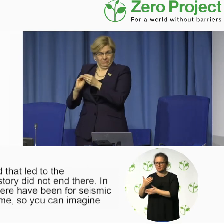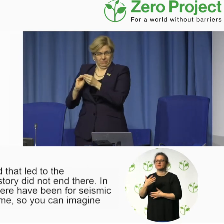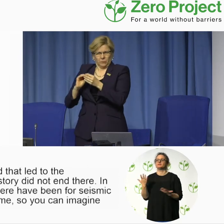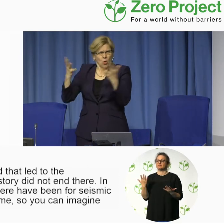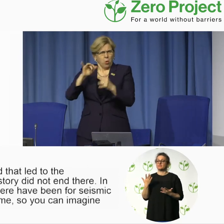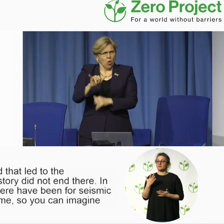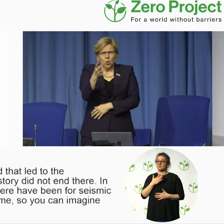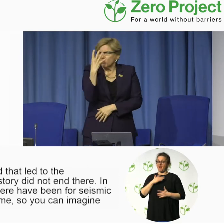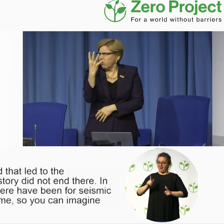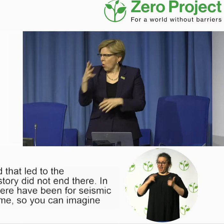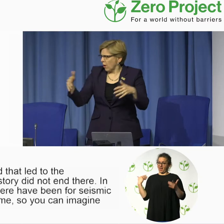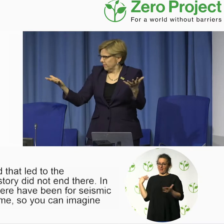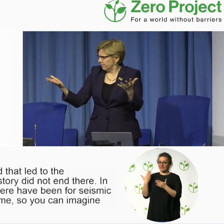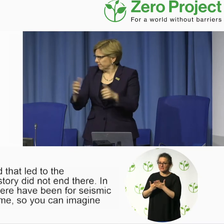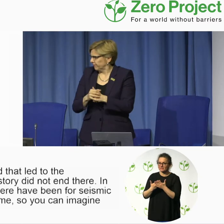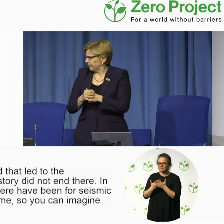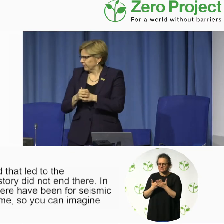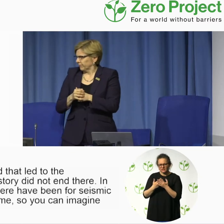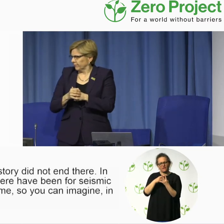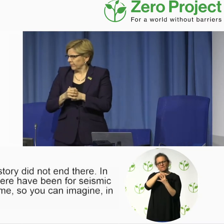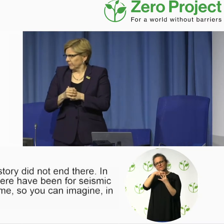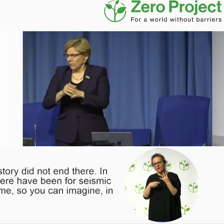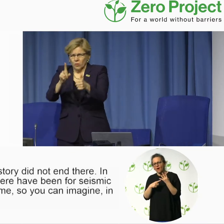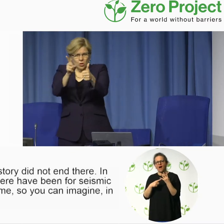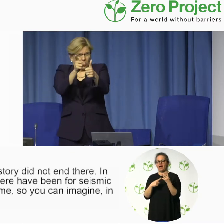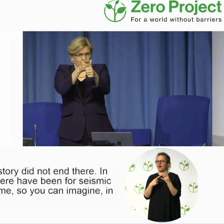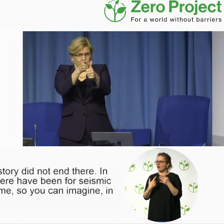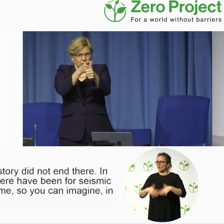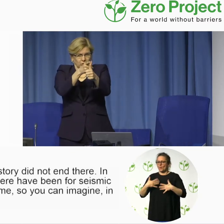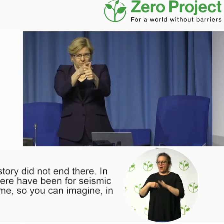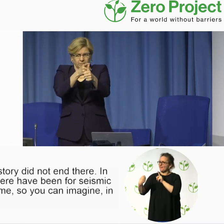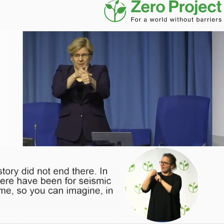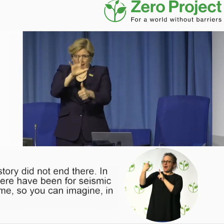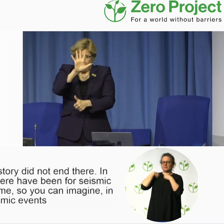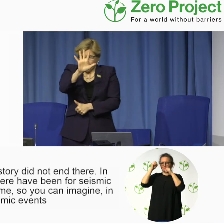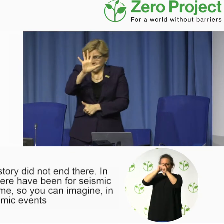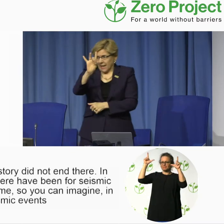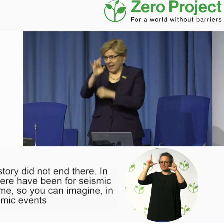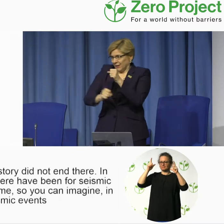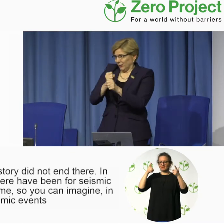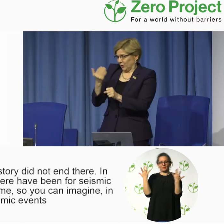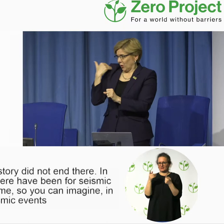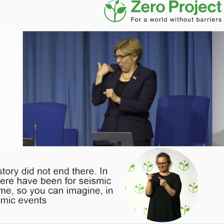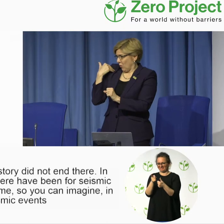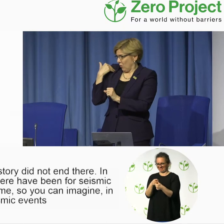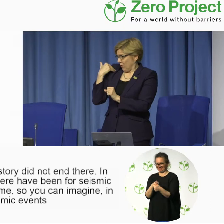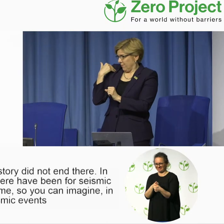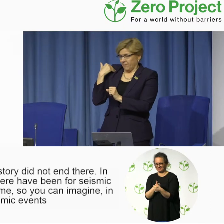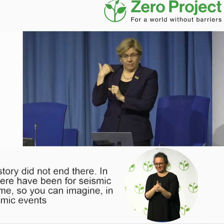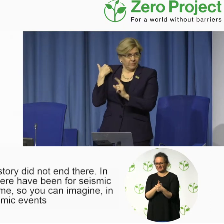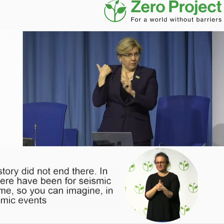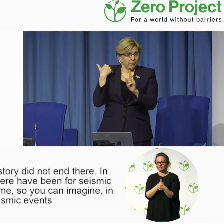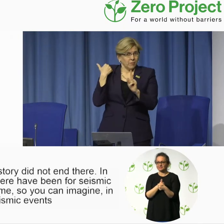So you can imagine, in the short period of history, this is in the rest of the world. Those four seismic events